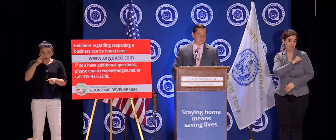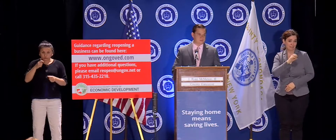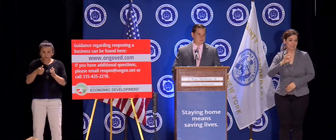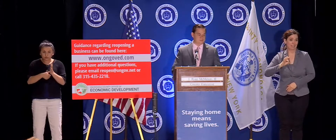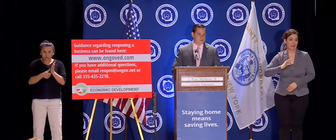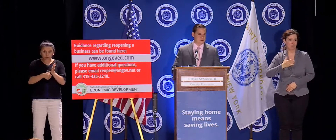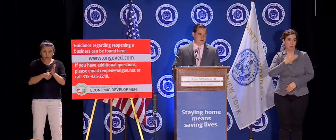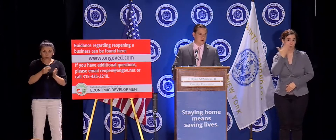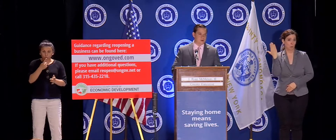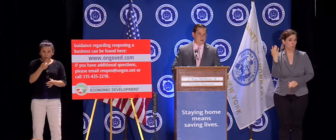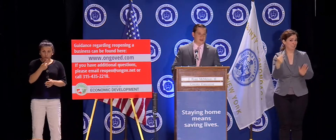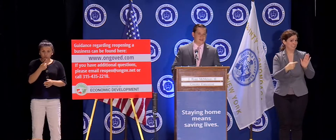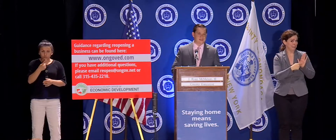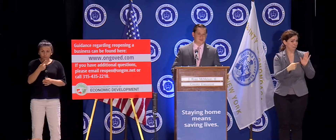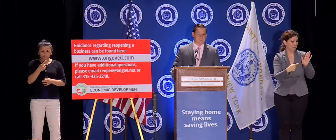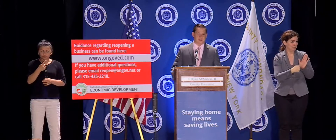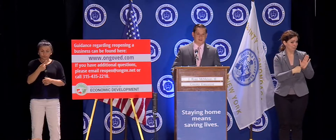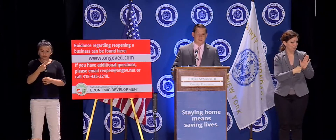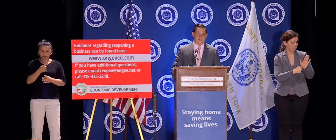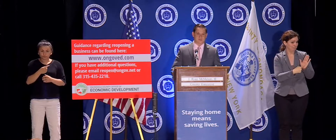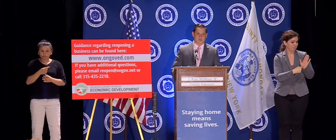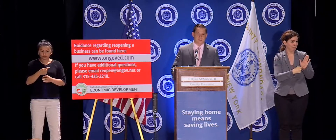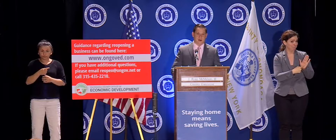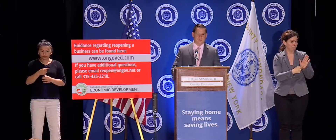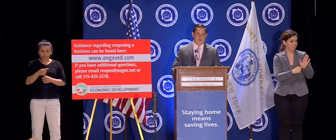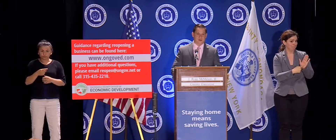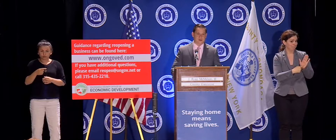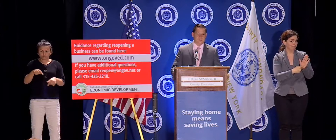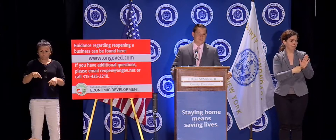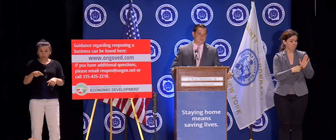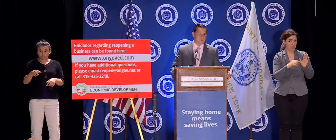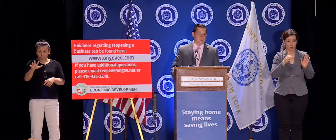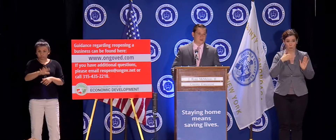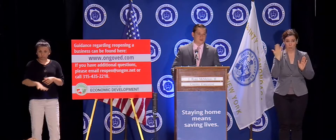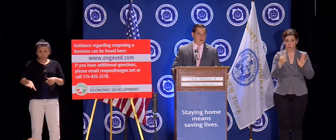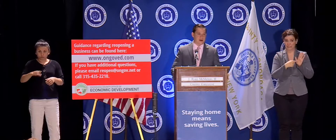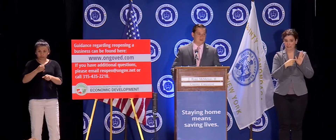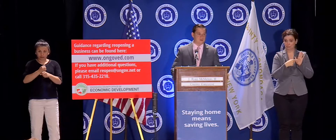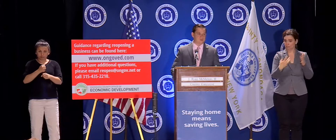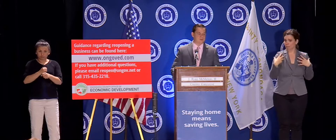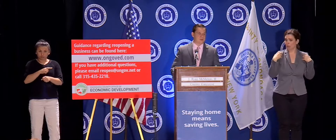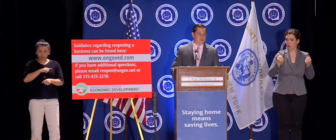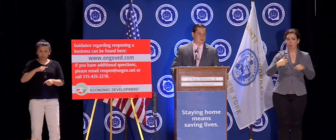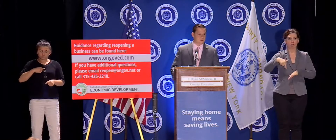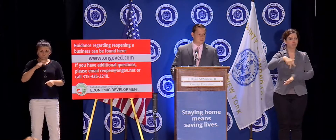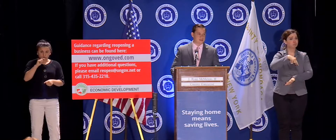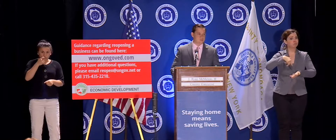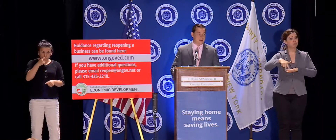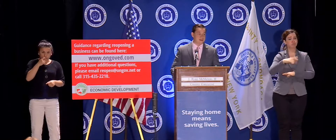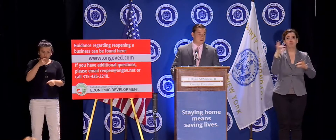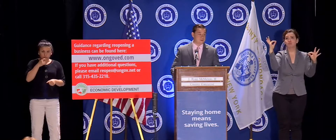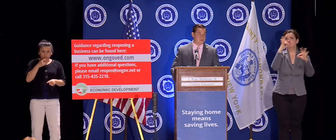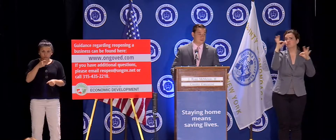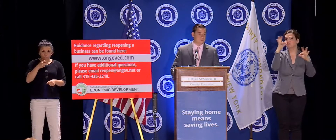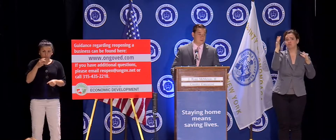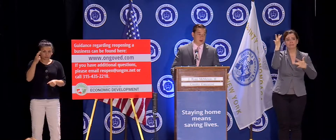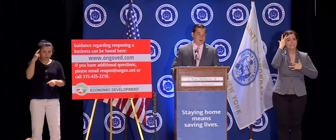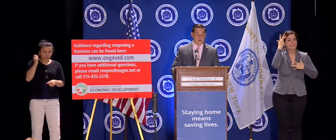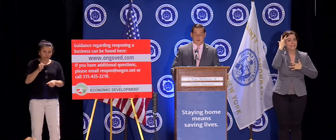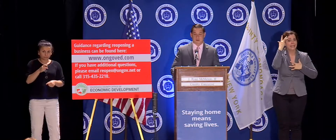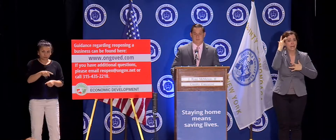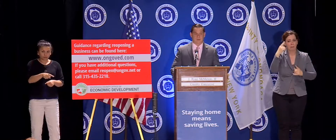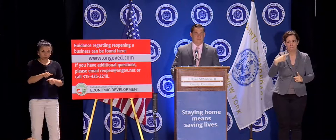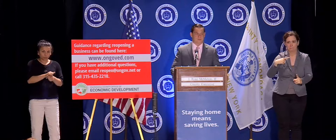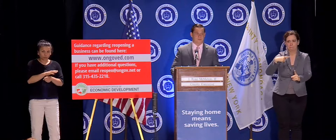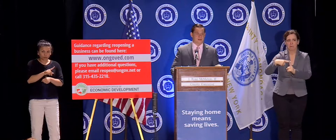asymptomatic. So asymptomatic testing, people are healthy, wouldn't think you have it. They test positive,